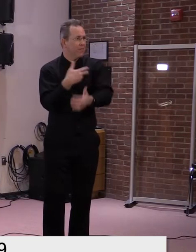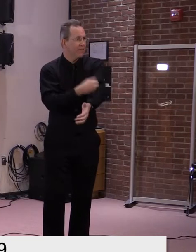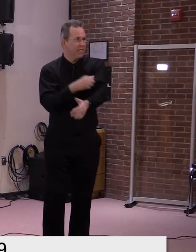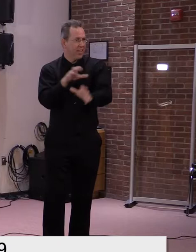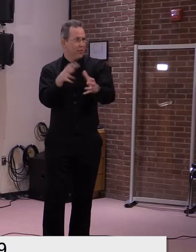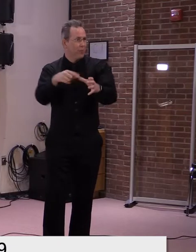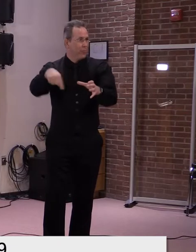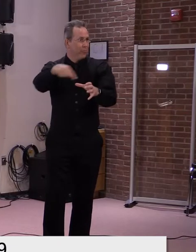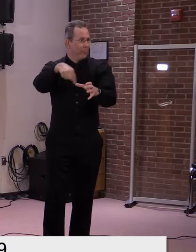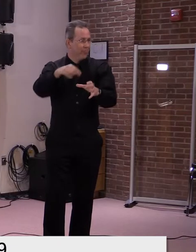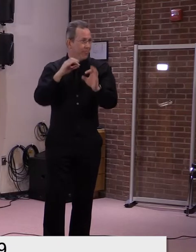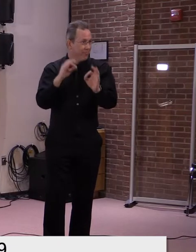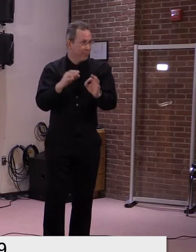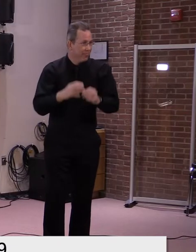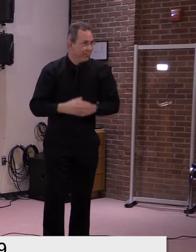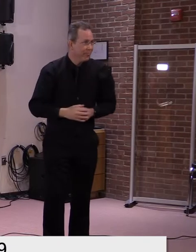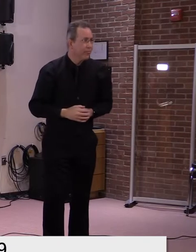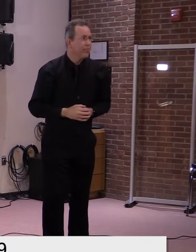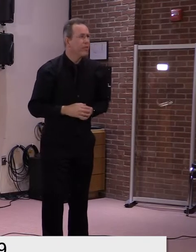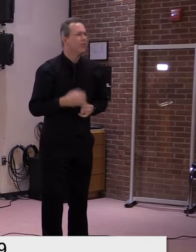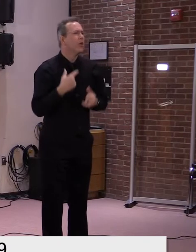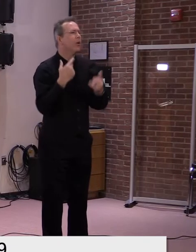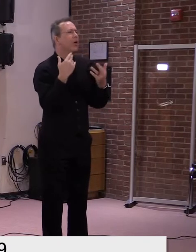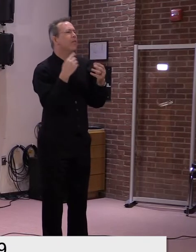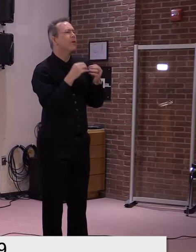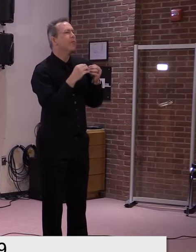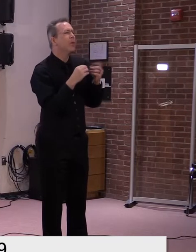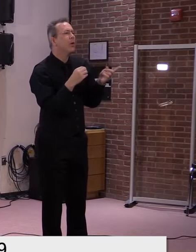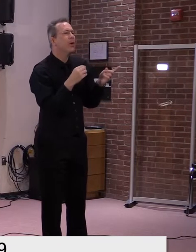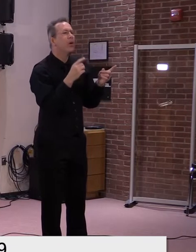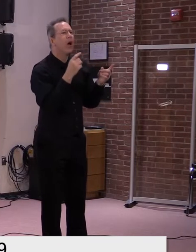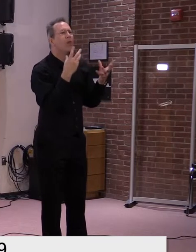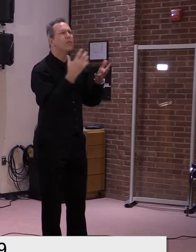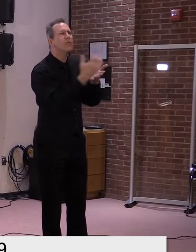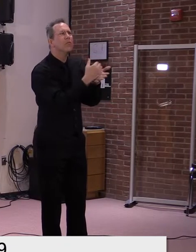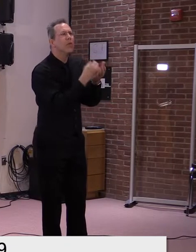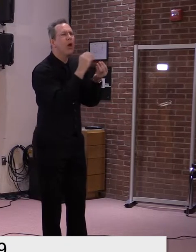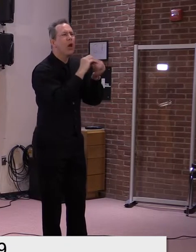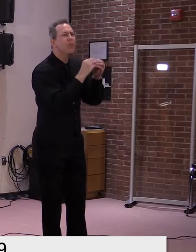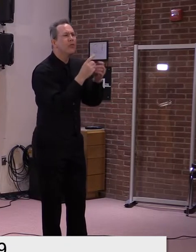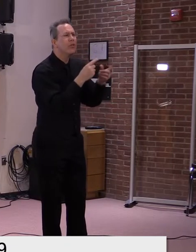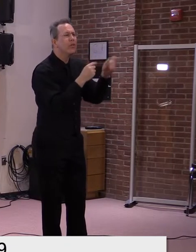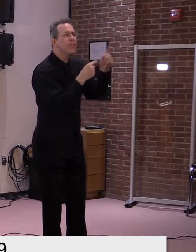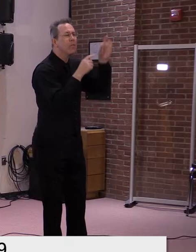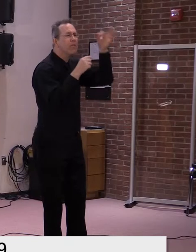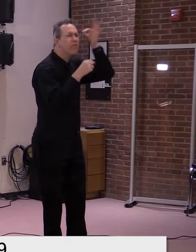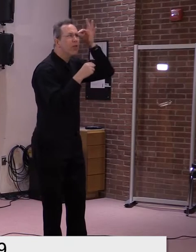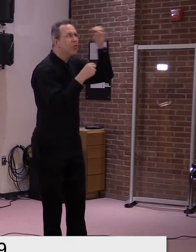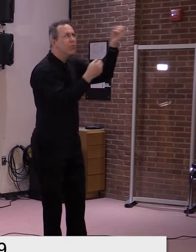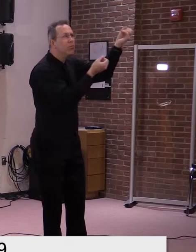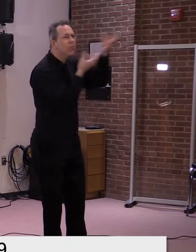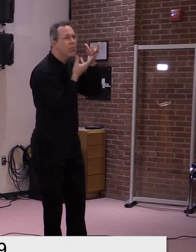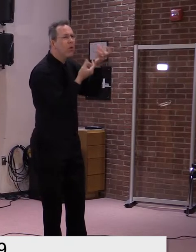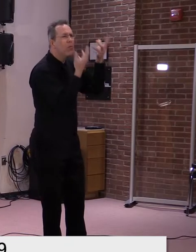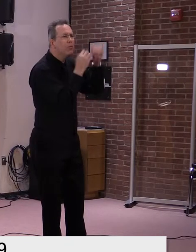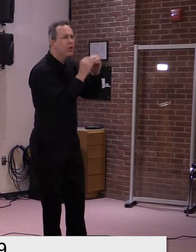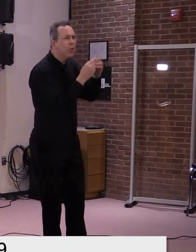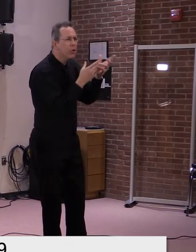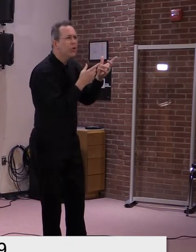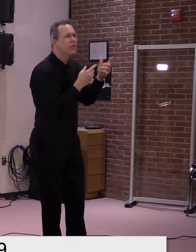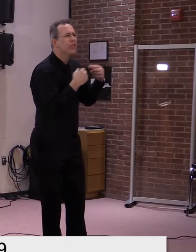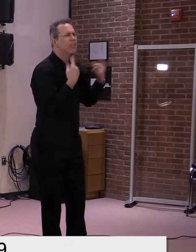waiting on data from the federal pharmacy program, but we do know that they had nearly 5,000 doses available as